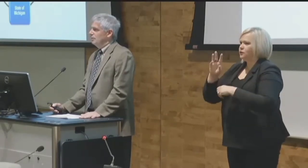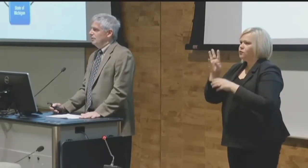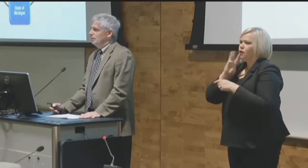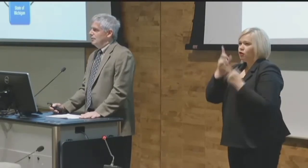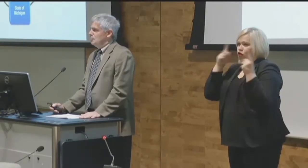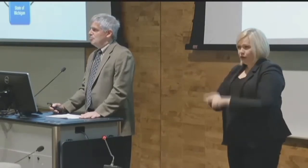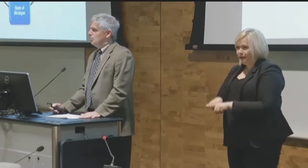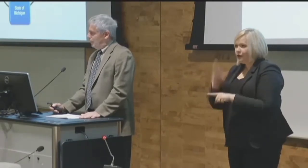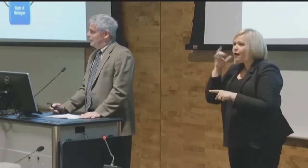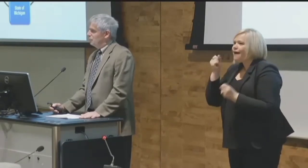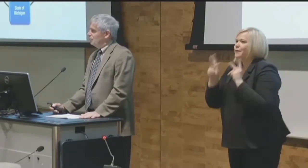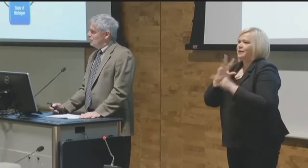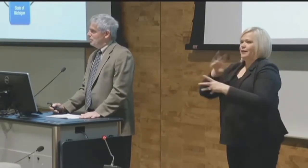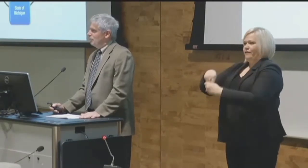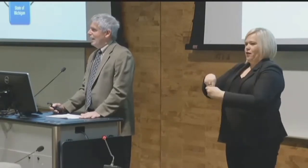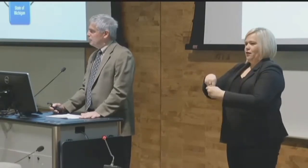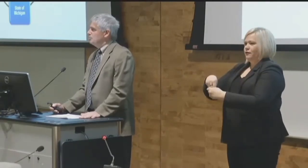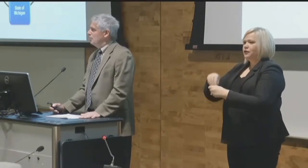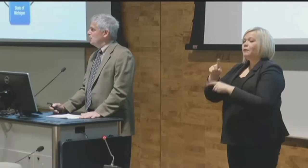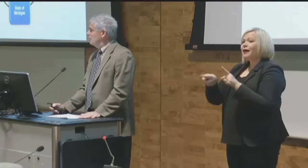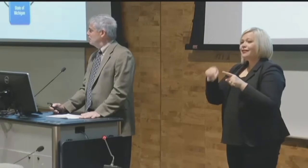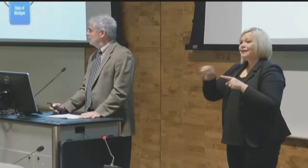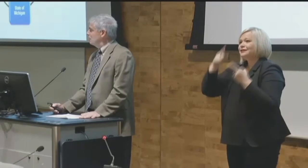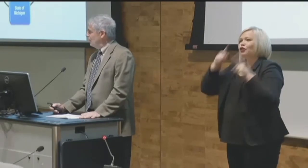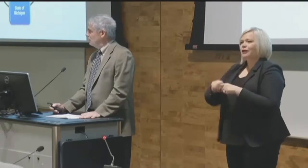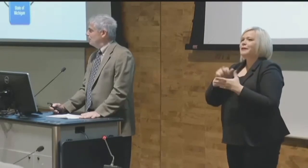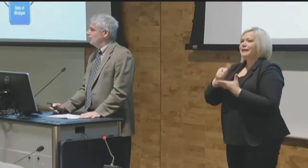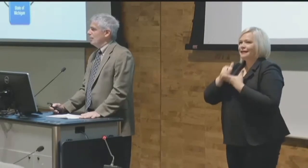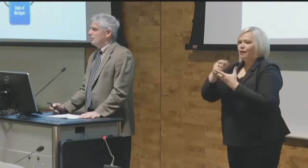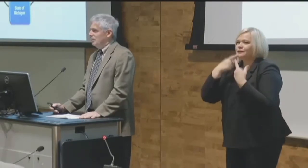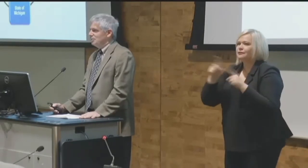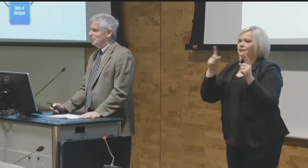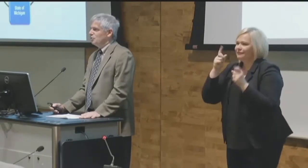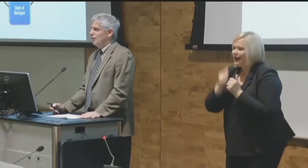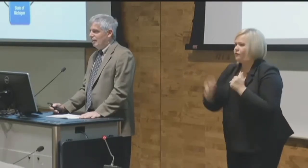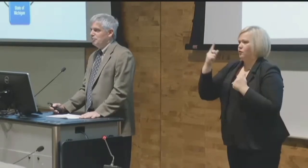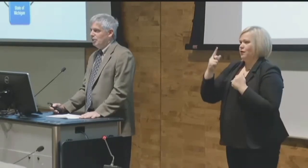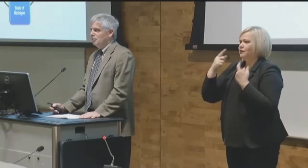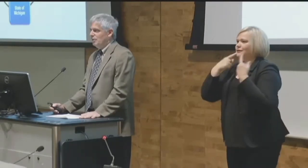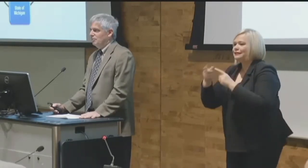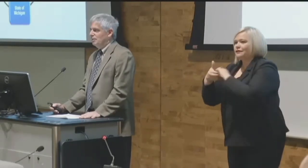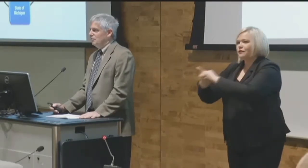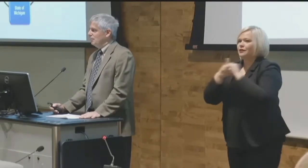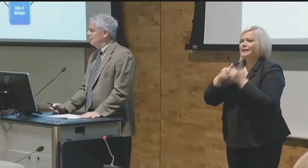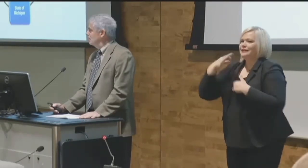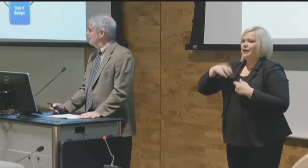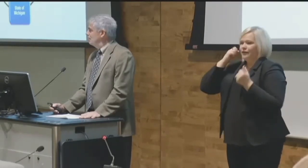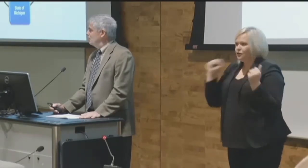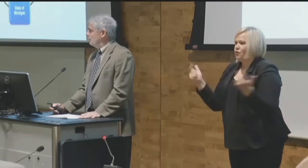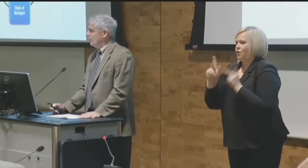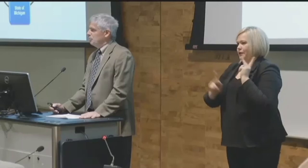parties. But it's an agreement where everybody wins. A successful collaboration is where everybody wins. And in this